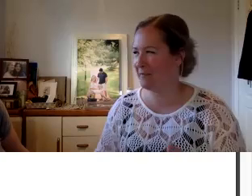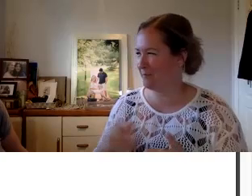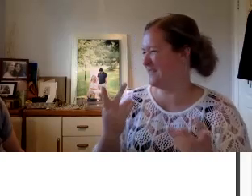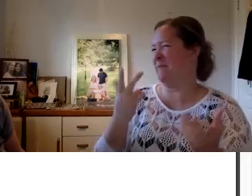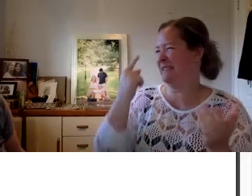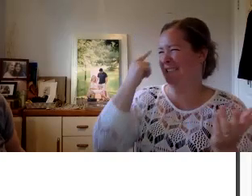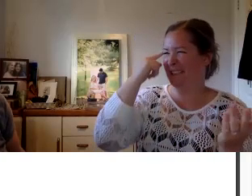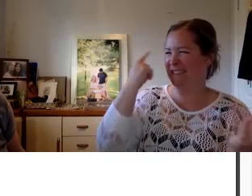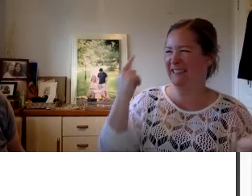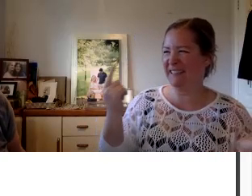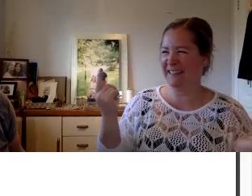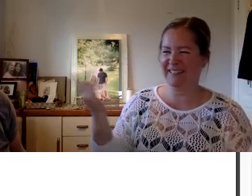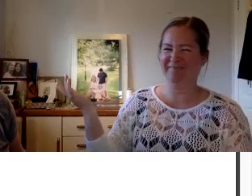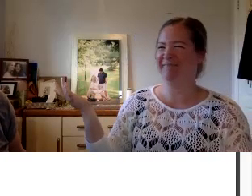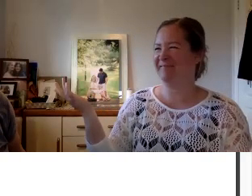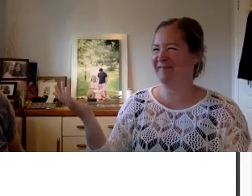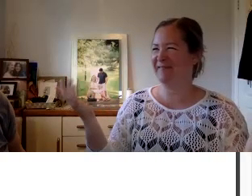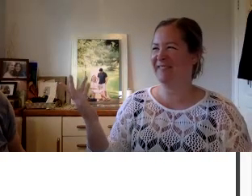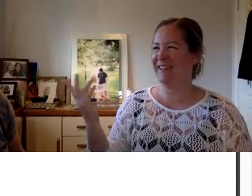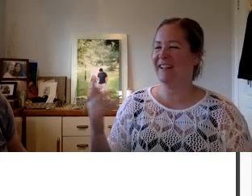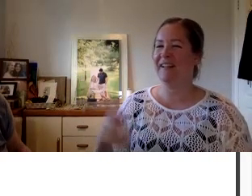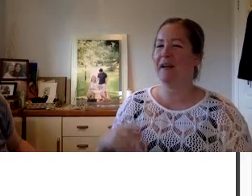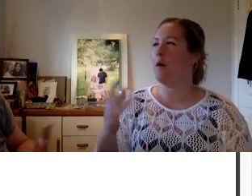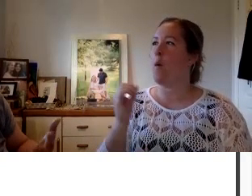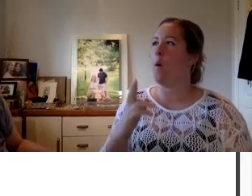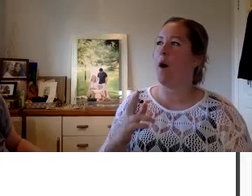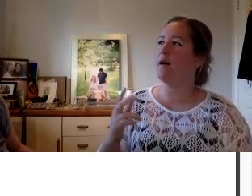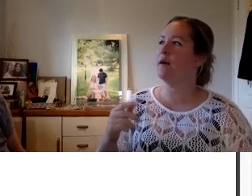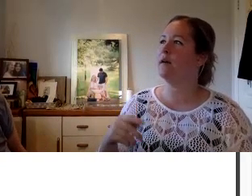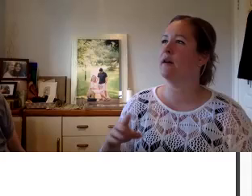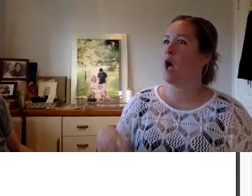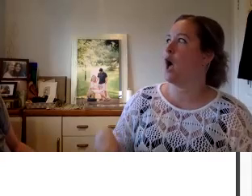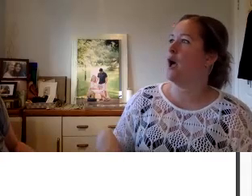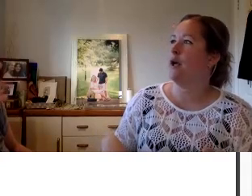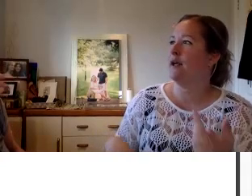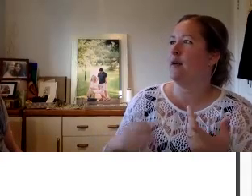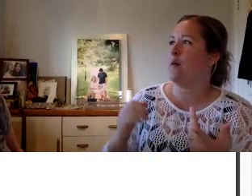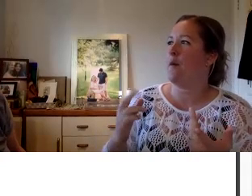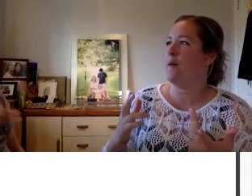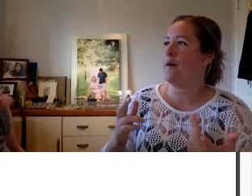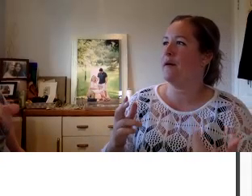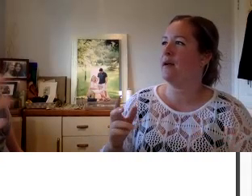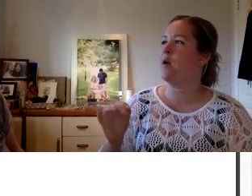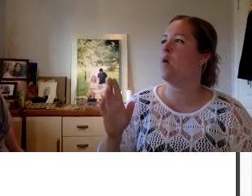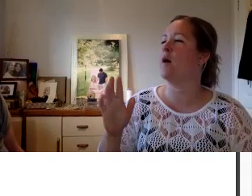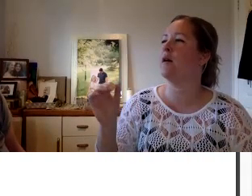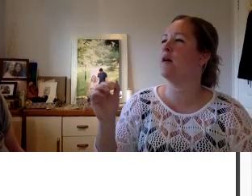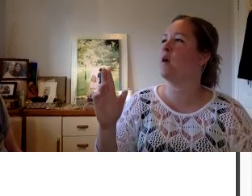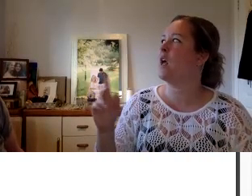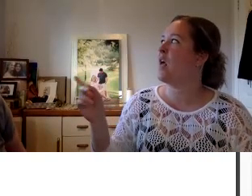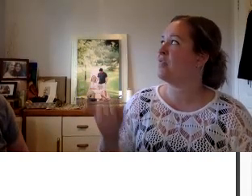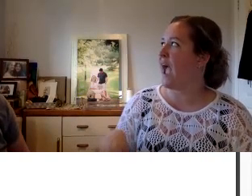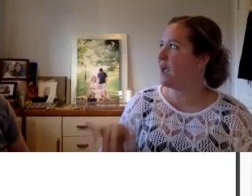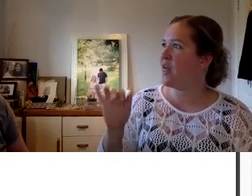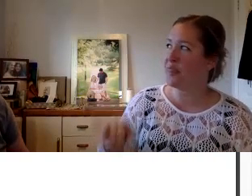don't really do that. We don't say that, like, when you speak. But in slang for deaf, using that, oh, wow,